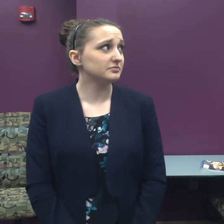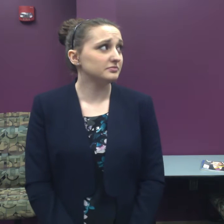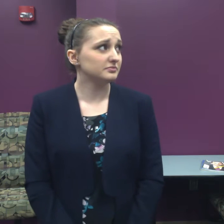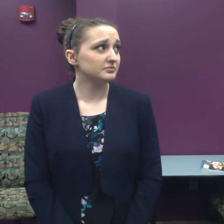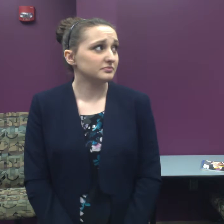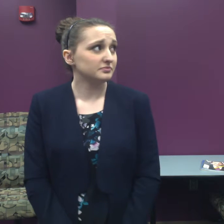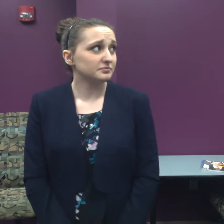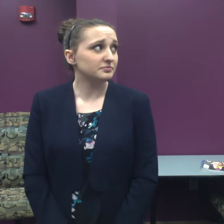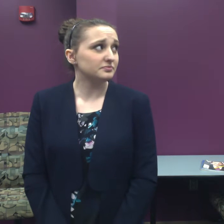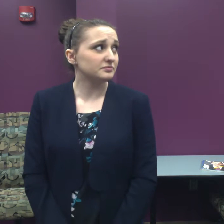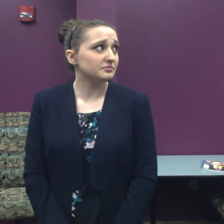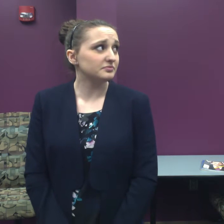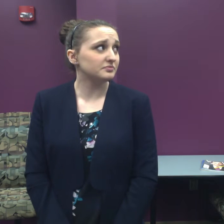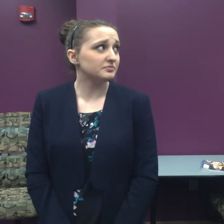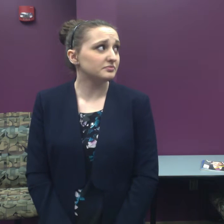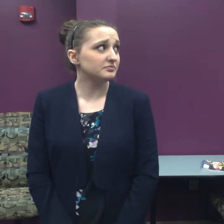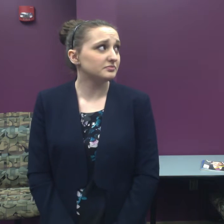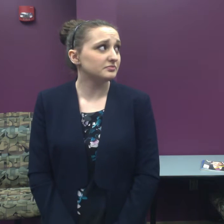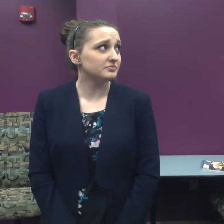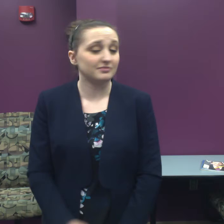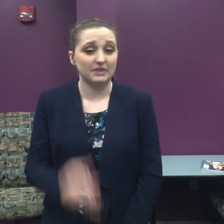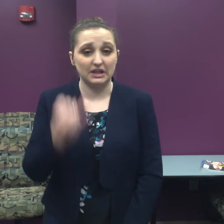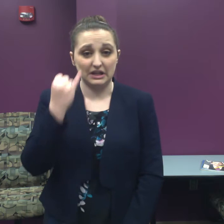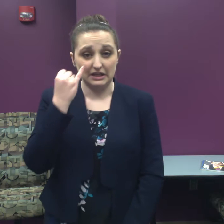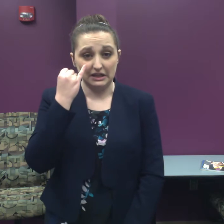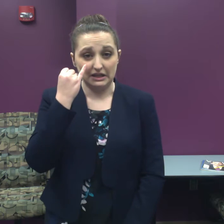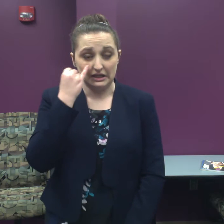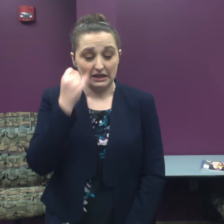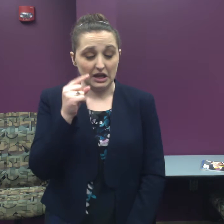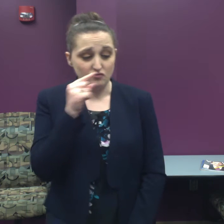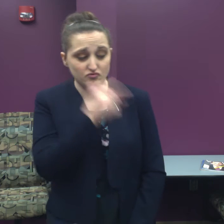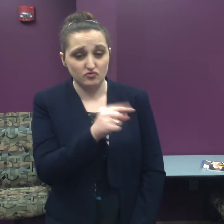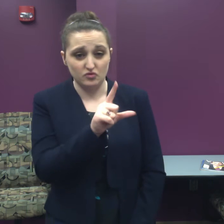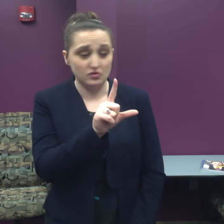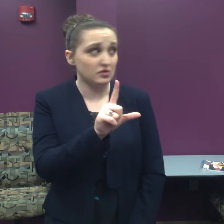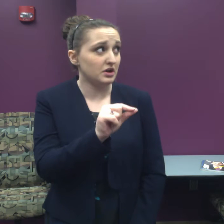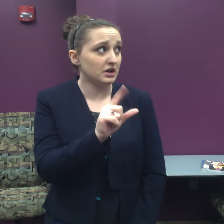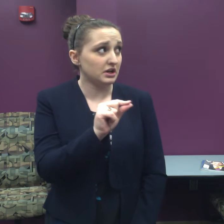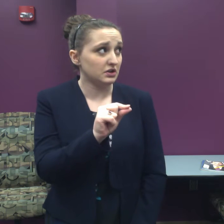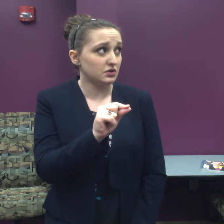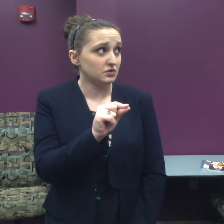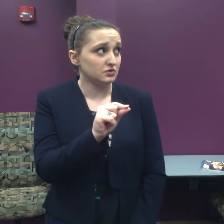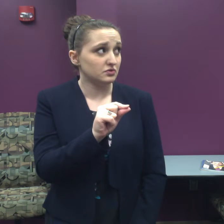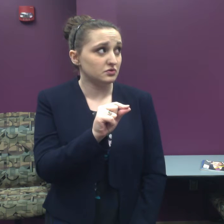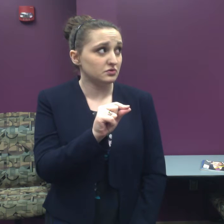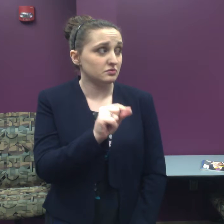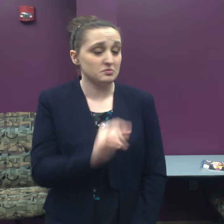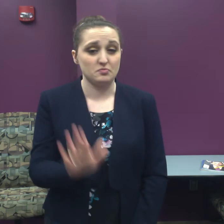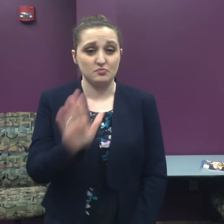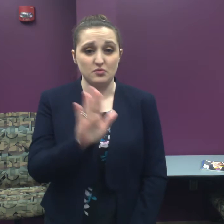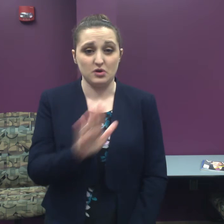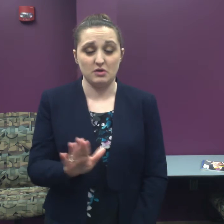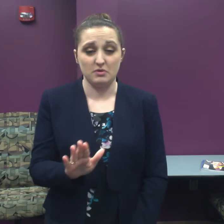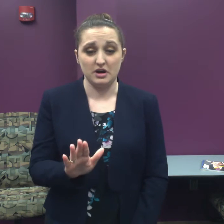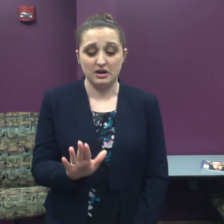1939, what do you got here? We're about 15.7 million. And then